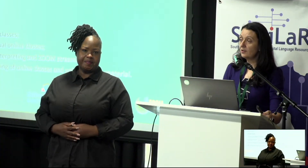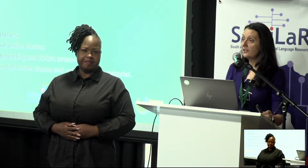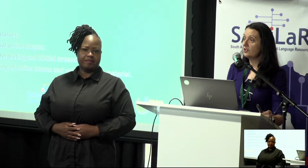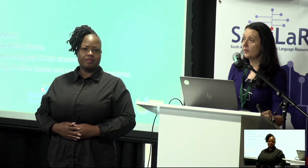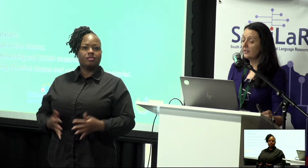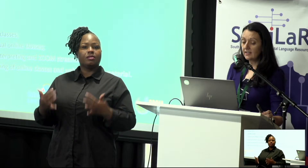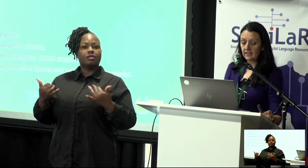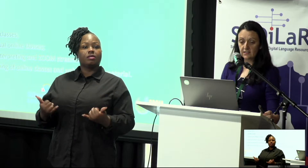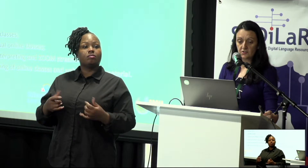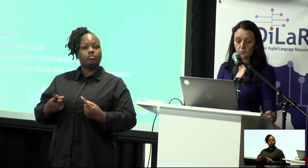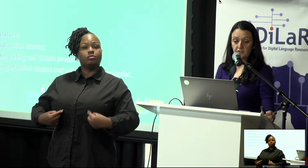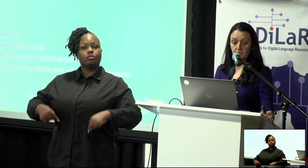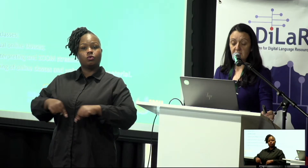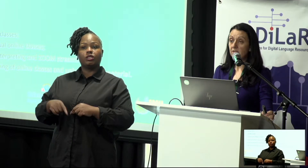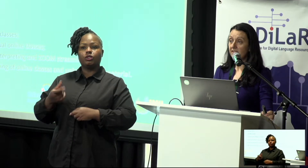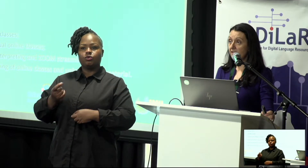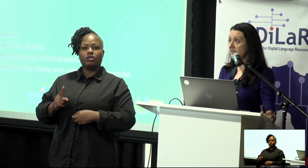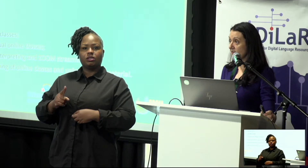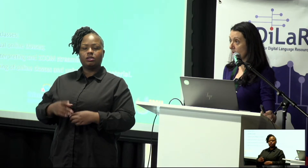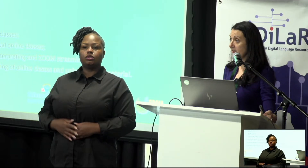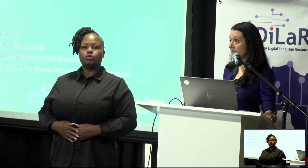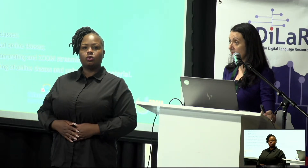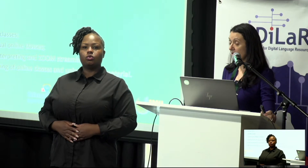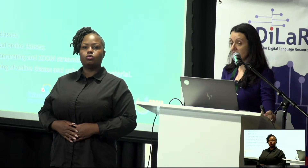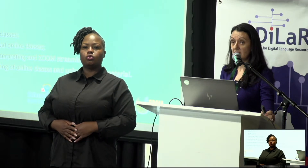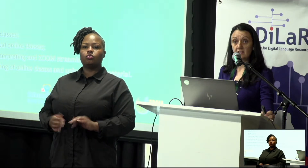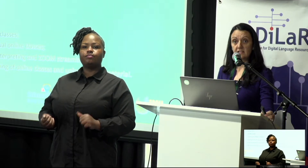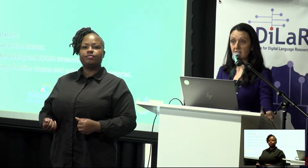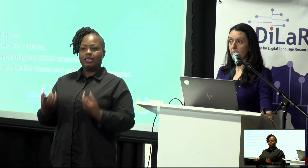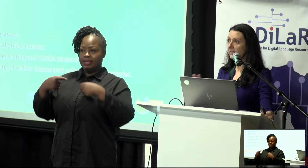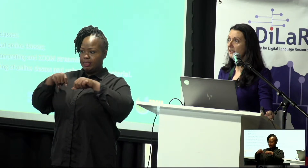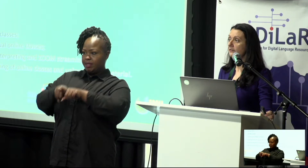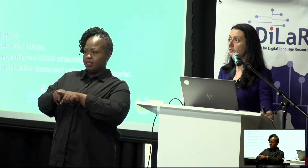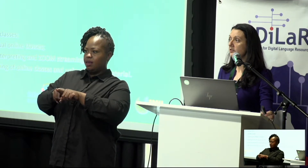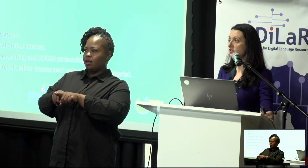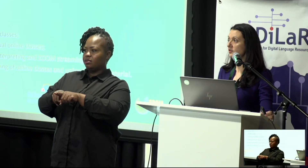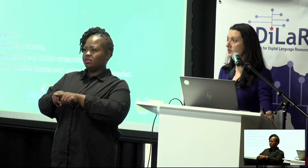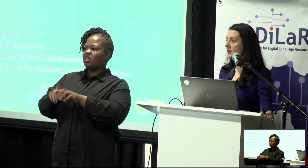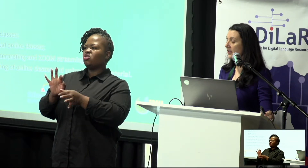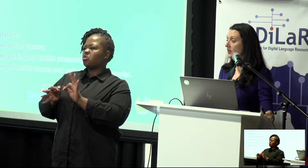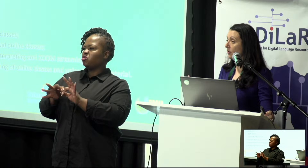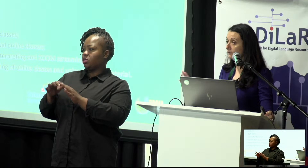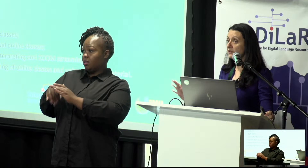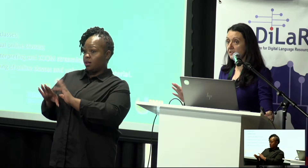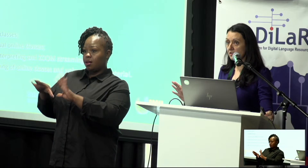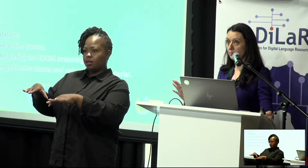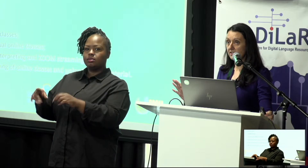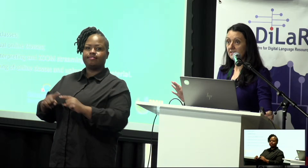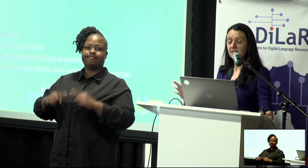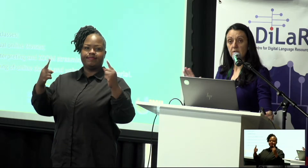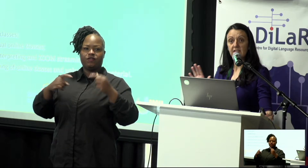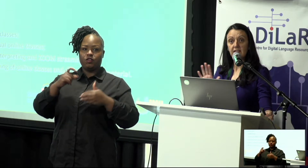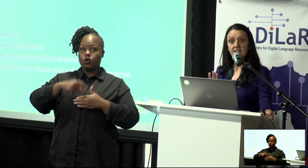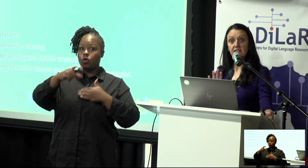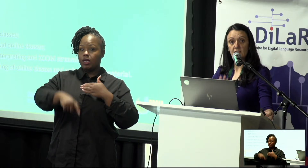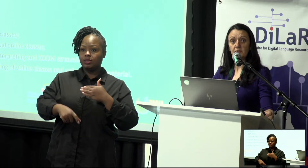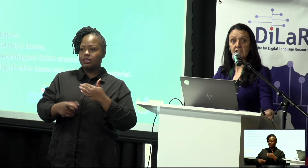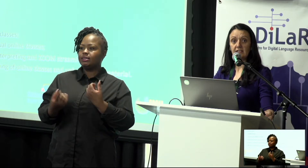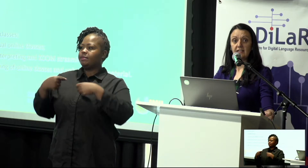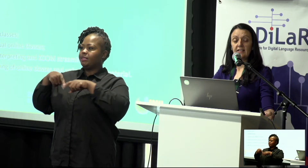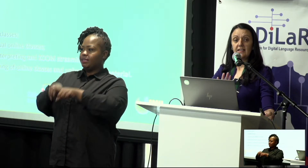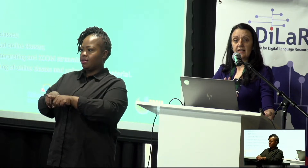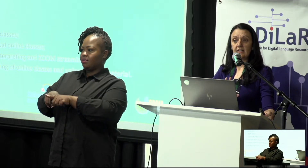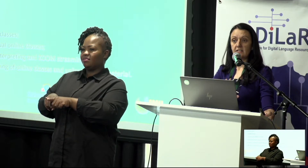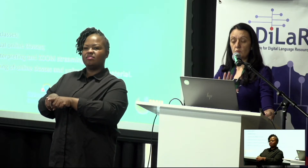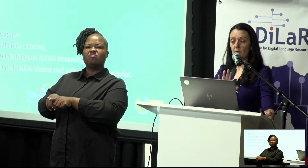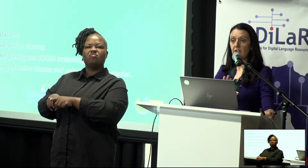we are currently doing is we do simultaneous interpreting in classes. Now this is completely different to conference interpreting. Simultaneous